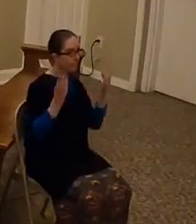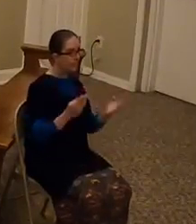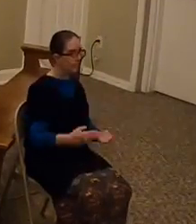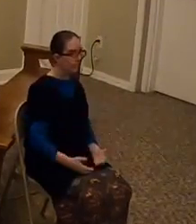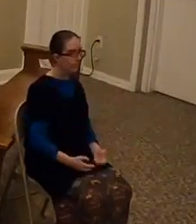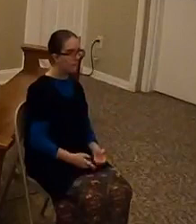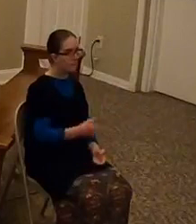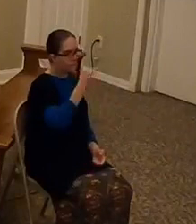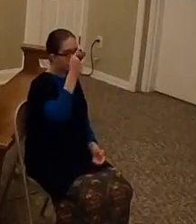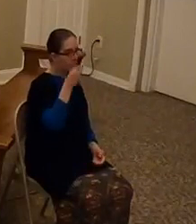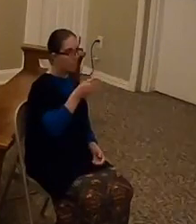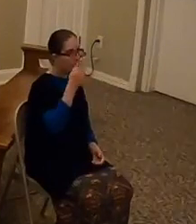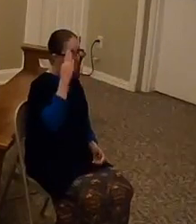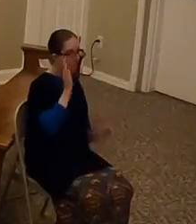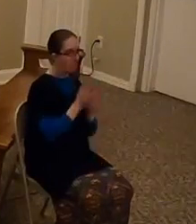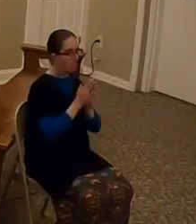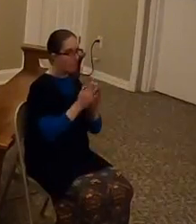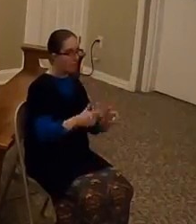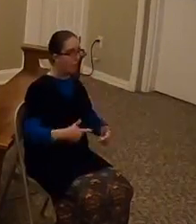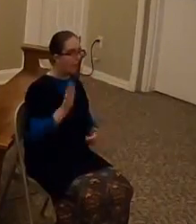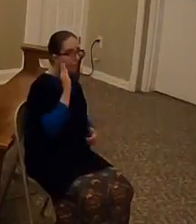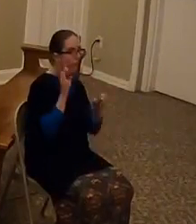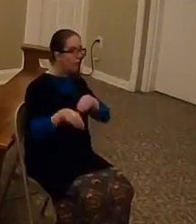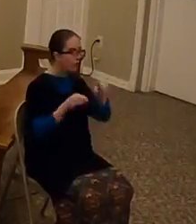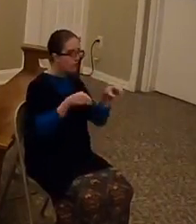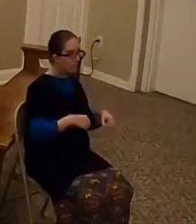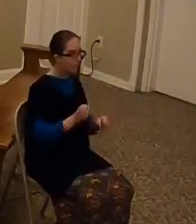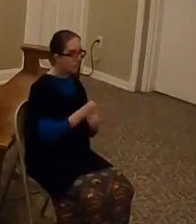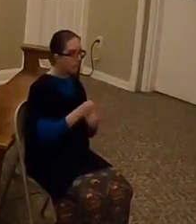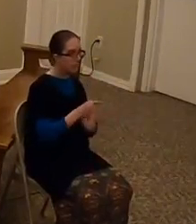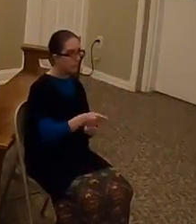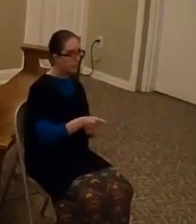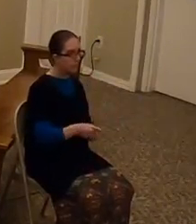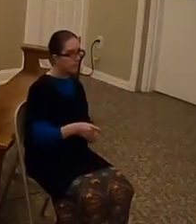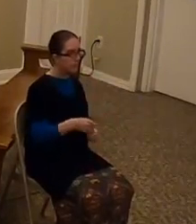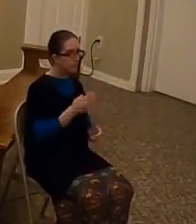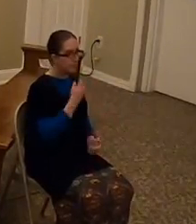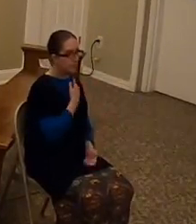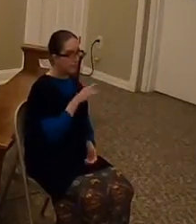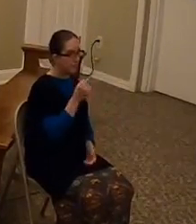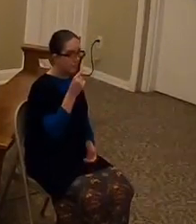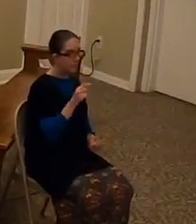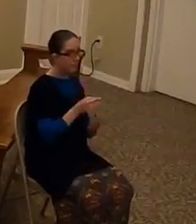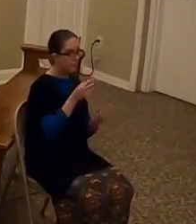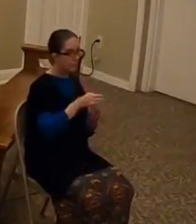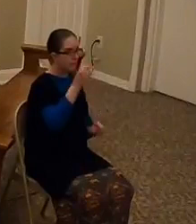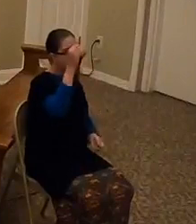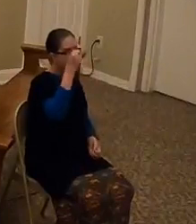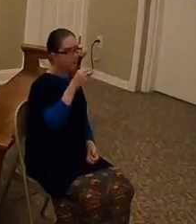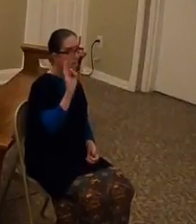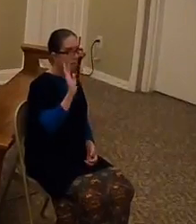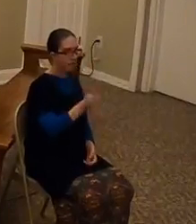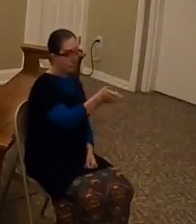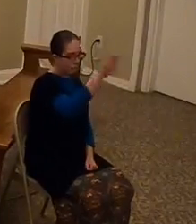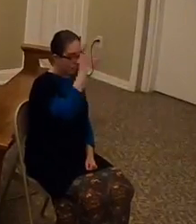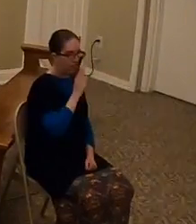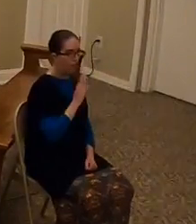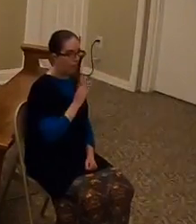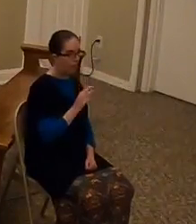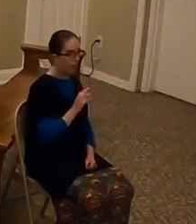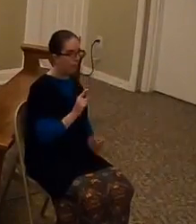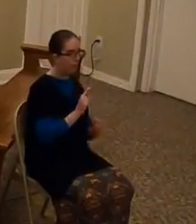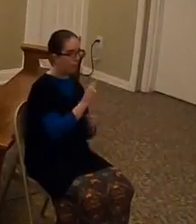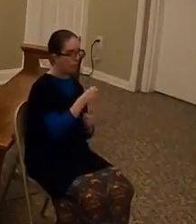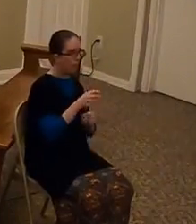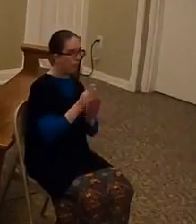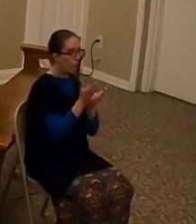Hallelujah. Because you know what a prayer life will do for you? It will make you sensitive to the Spirit of God. So that